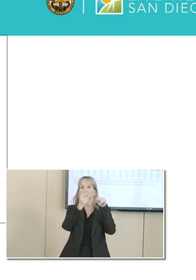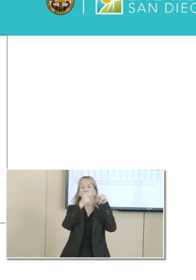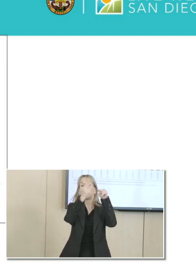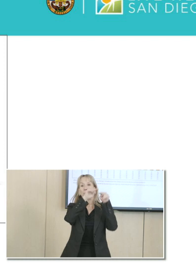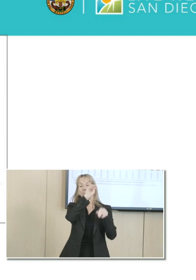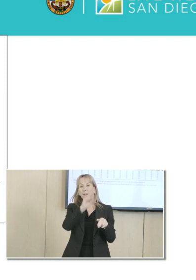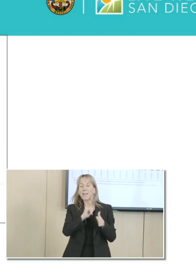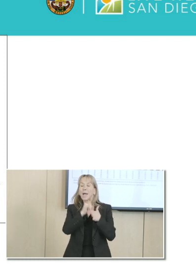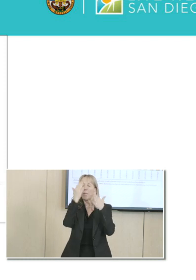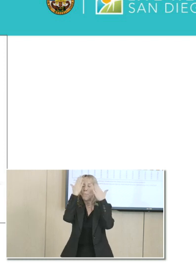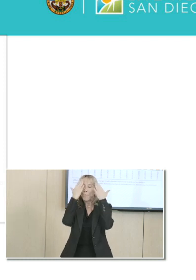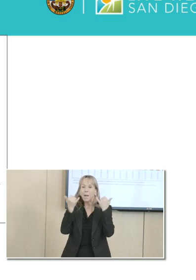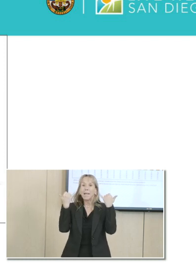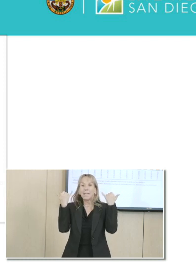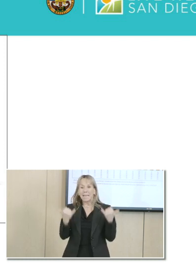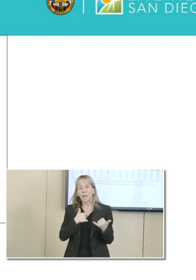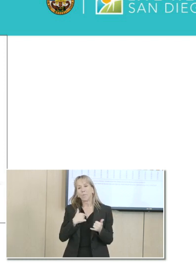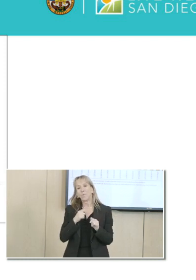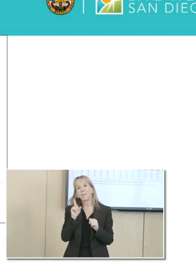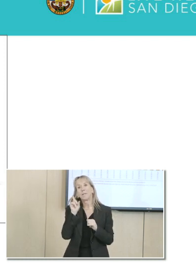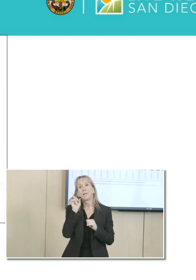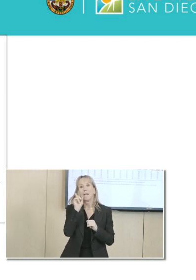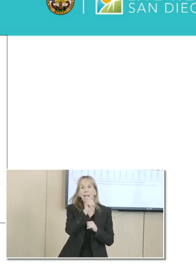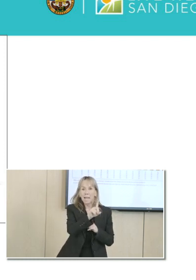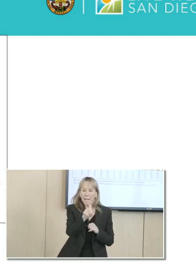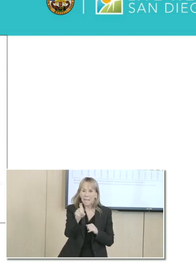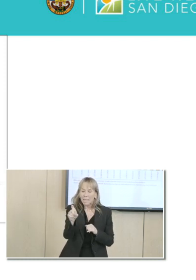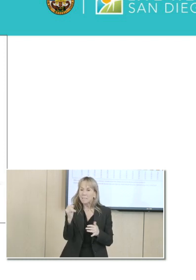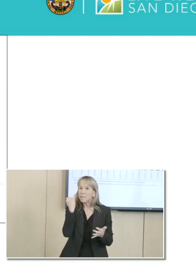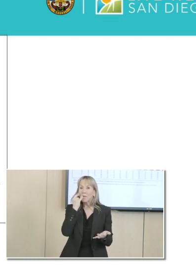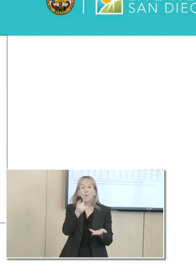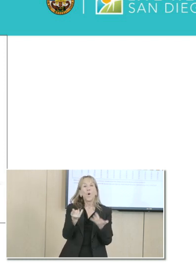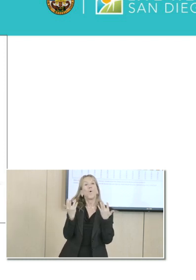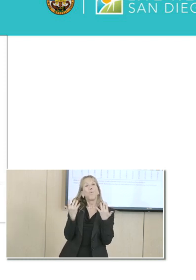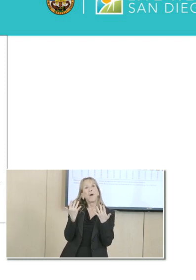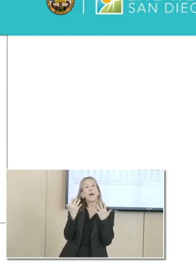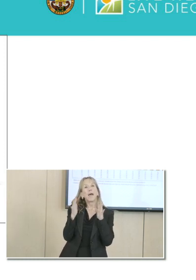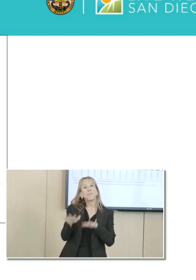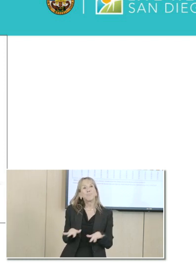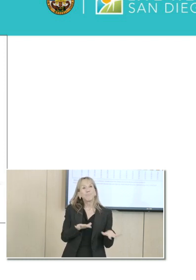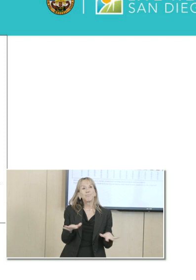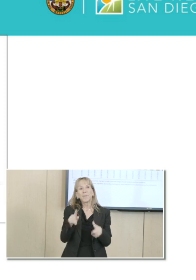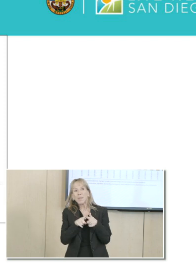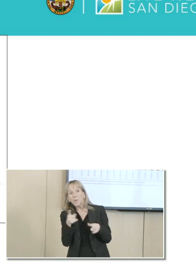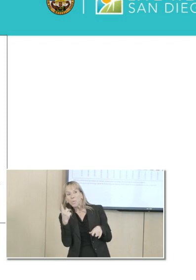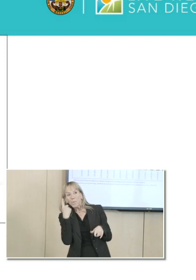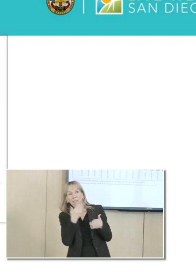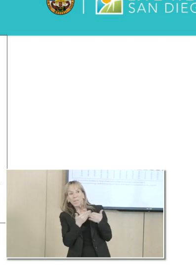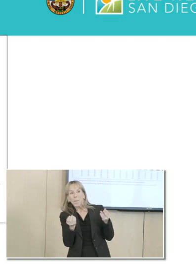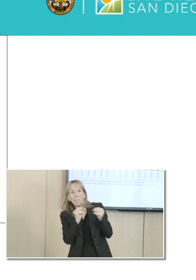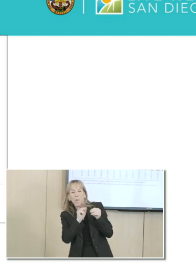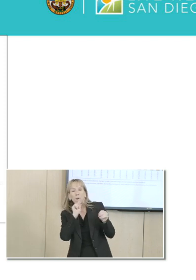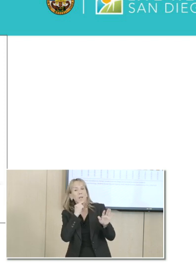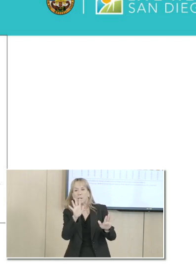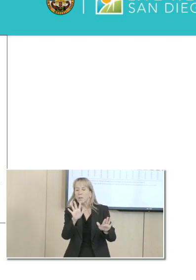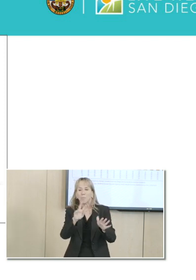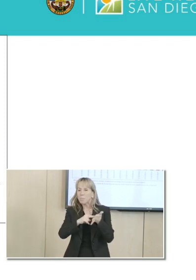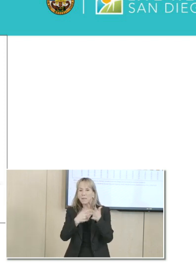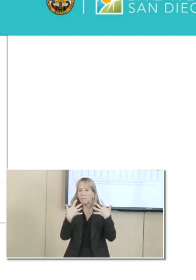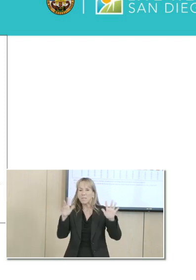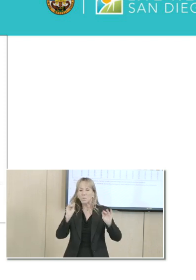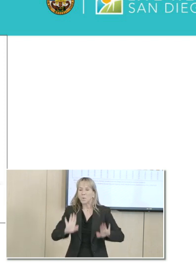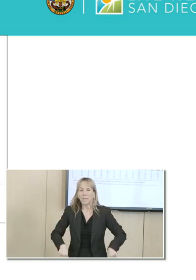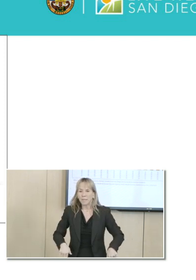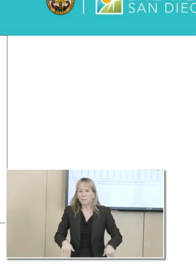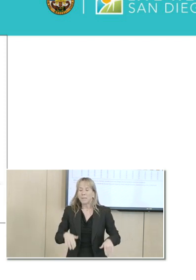today. If you wait until it appears that things are out of control to act, you have waited too long. Which is why in San Diego County we were